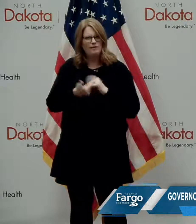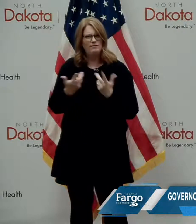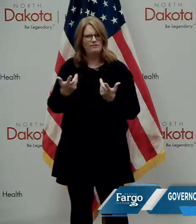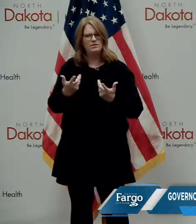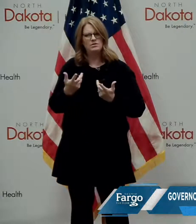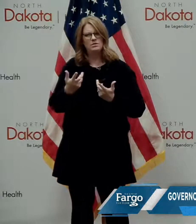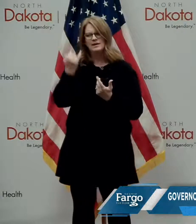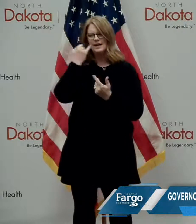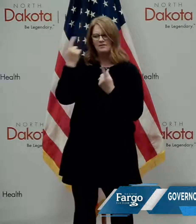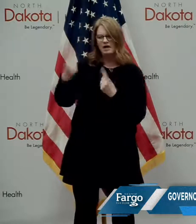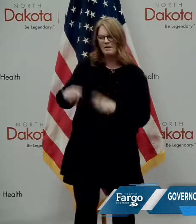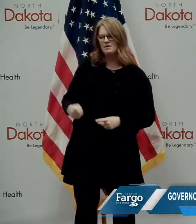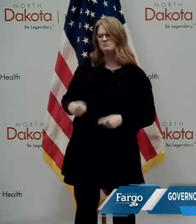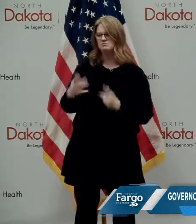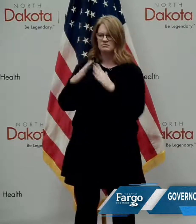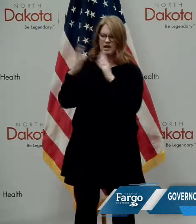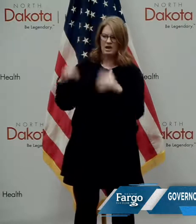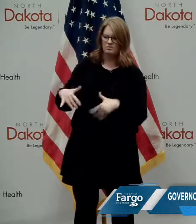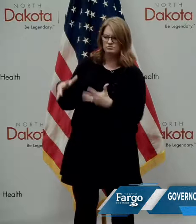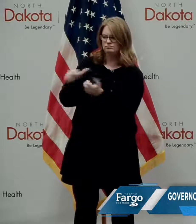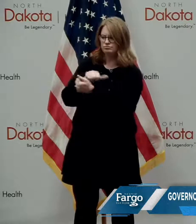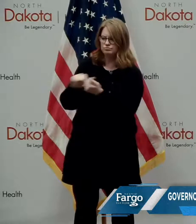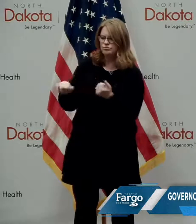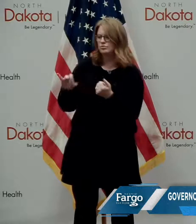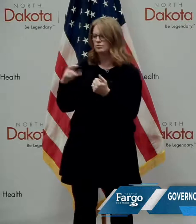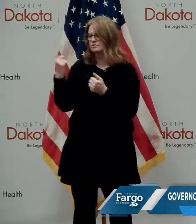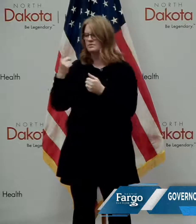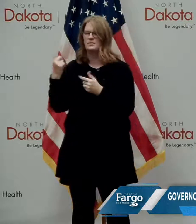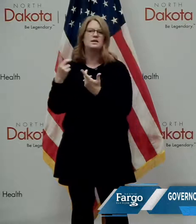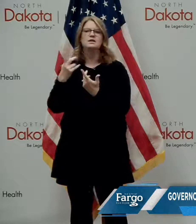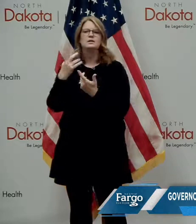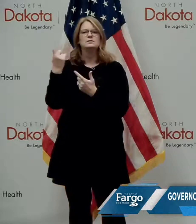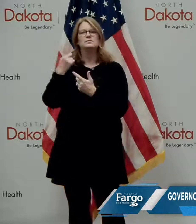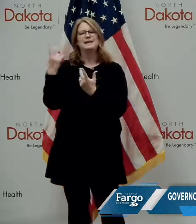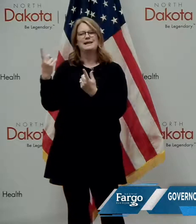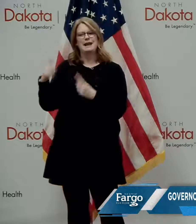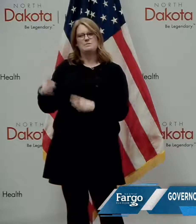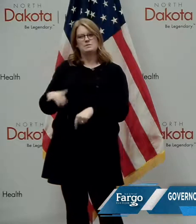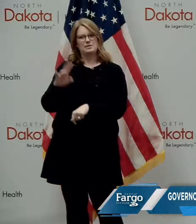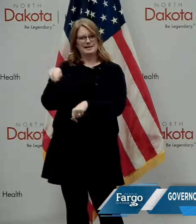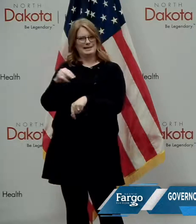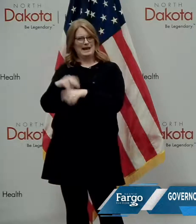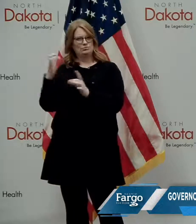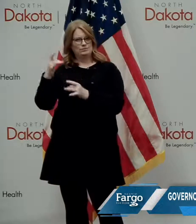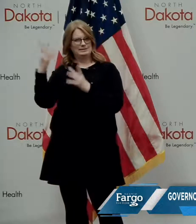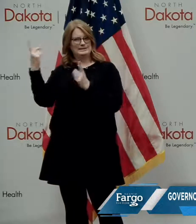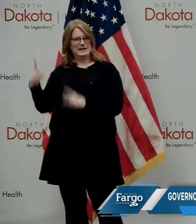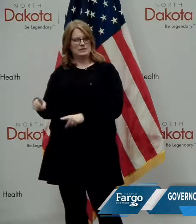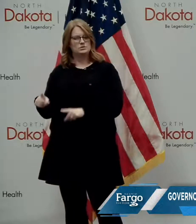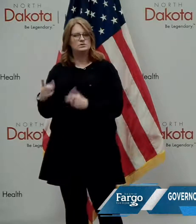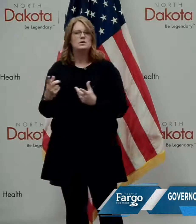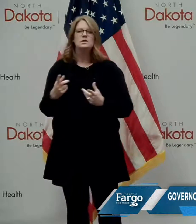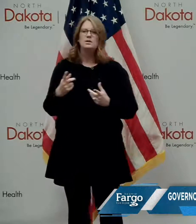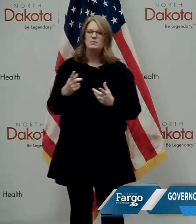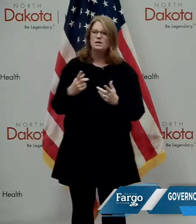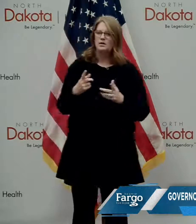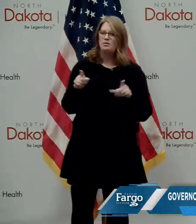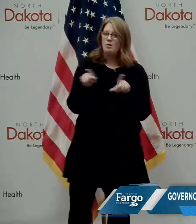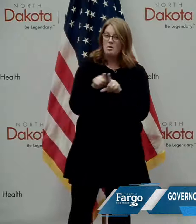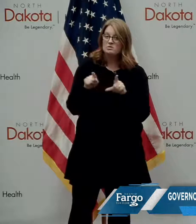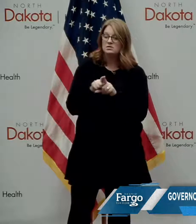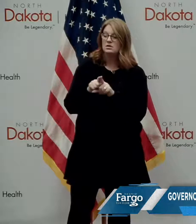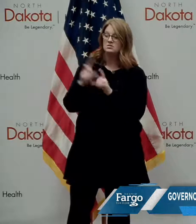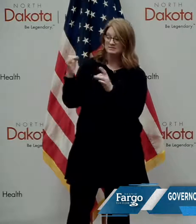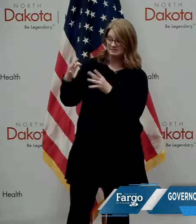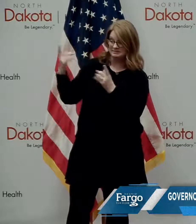time or other impacts from these kinds of natural disasters. But during those times, we know that North Dakotans have risen up. We know